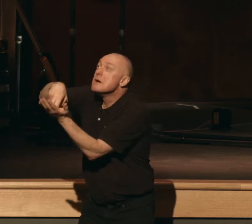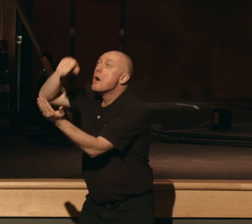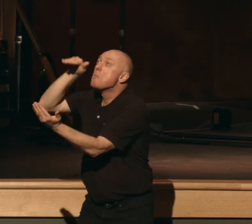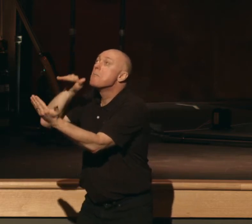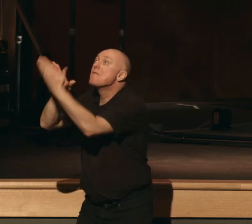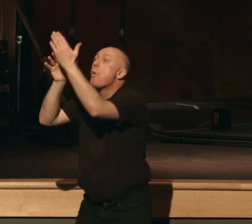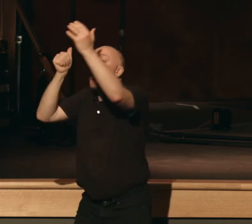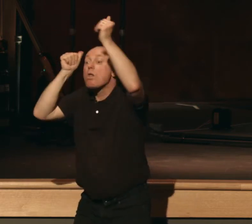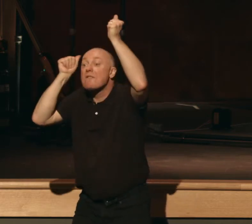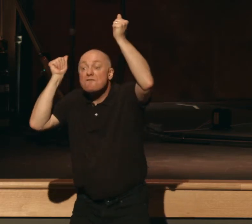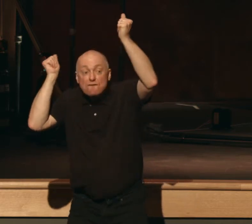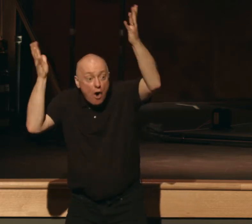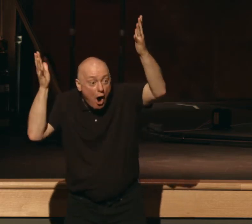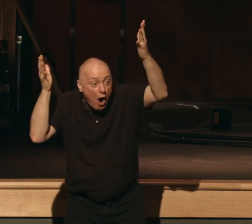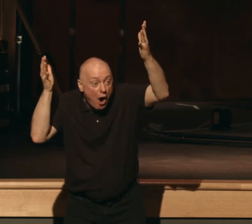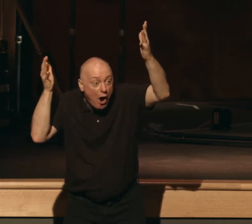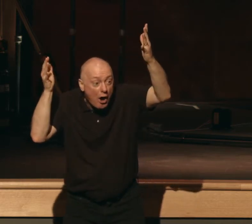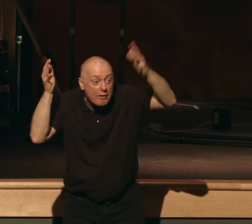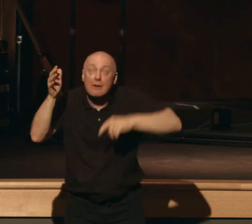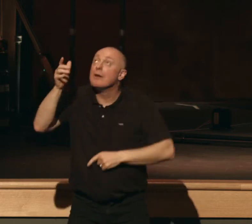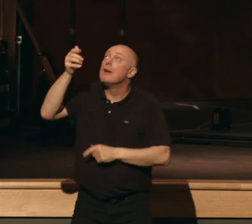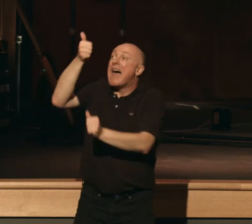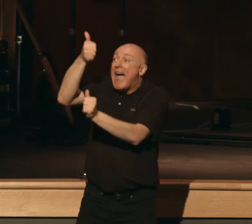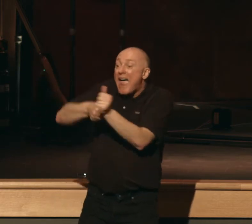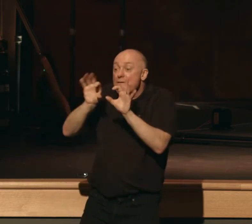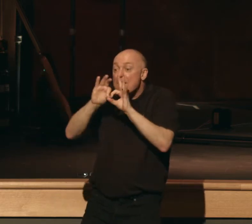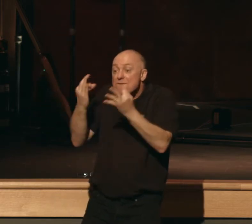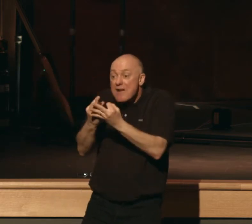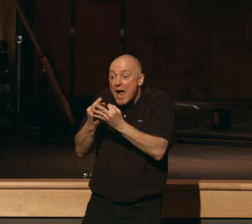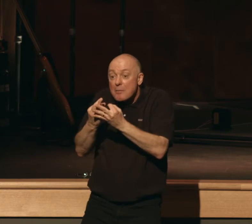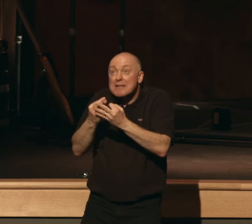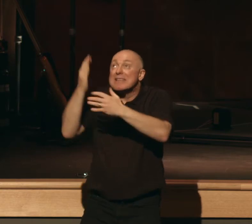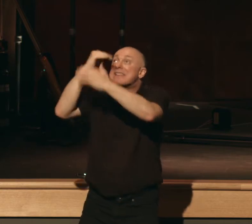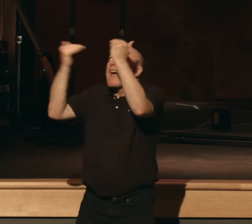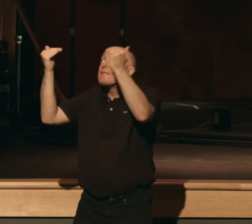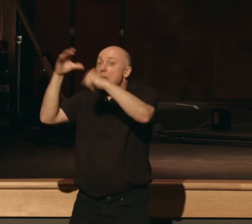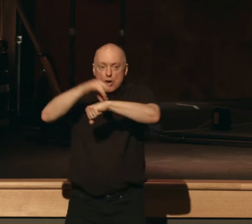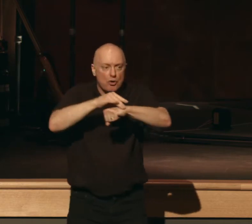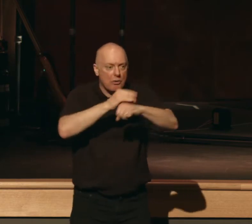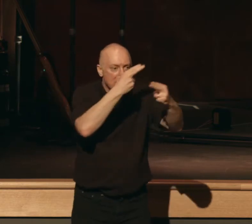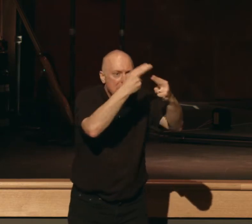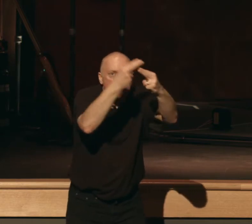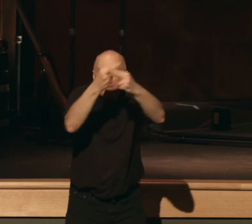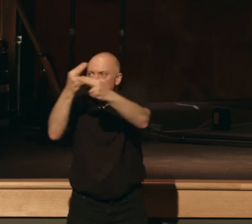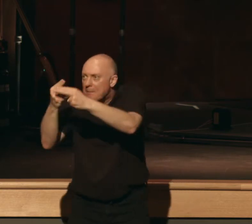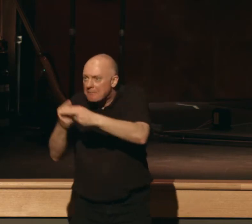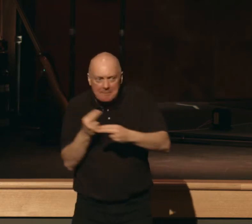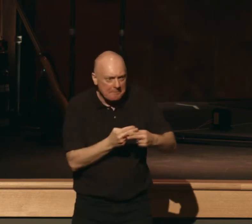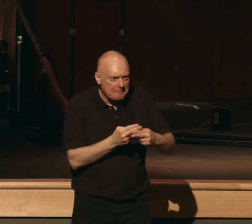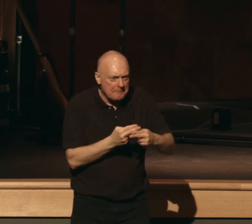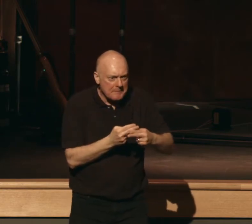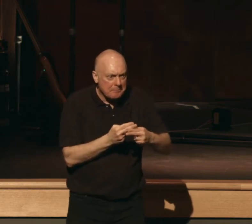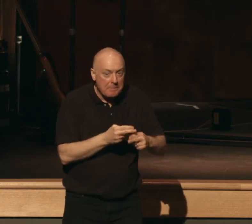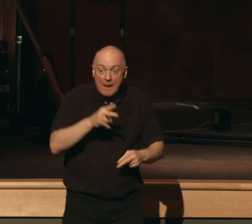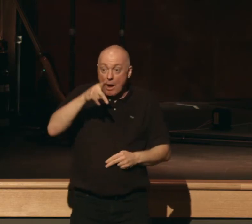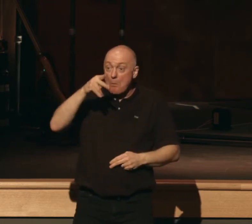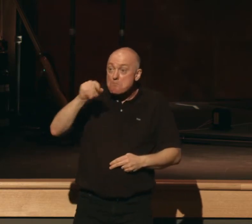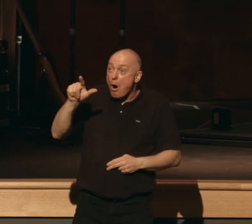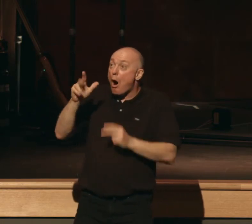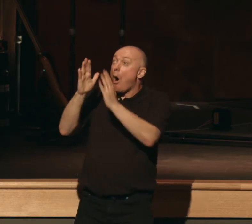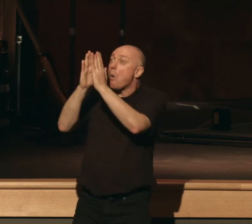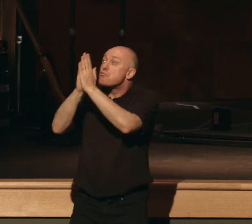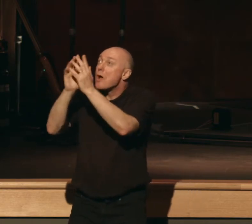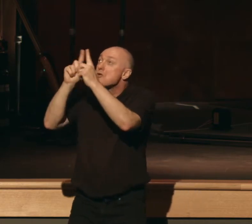the Father, from whom every family in heaven and on earth is named." So Paul is praying to